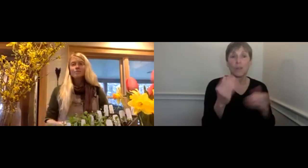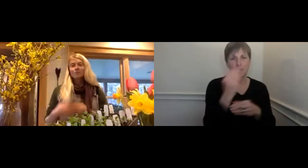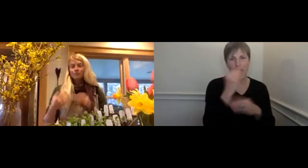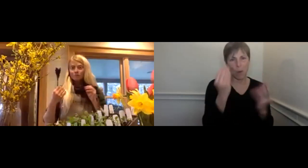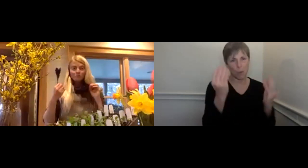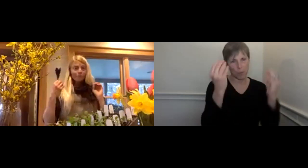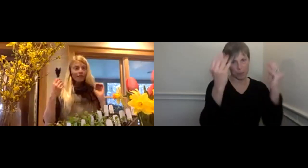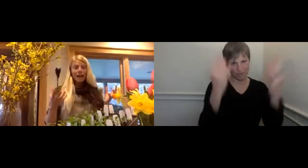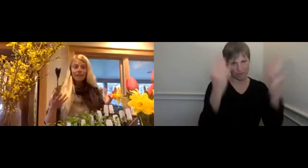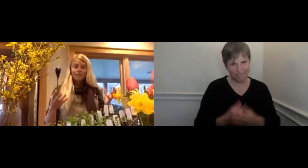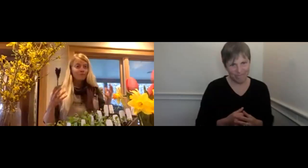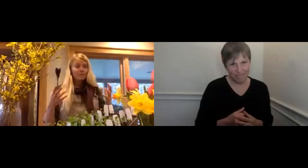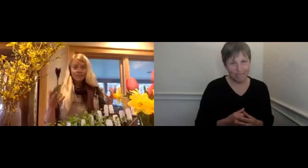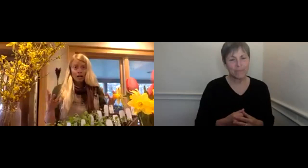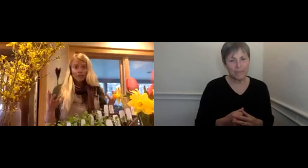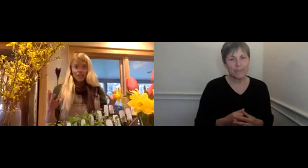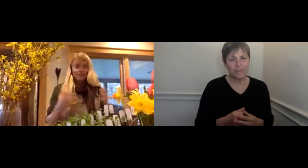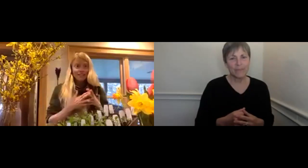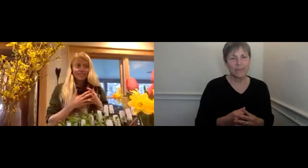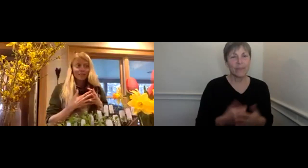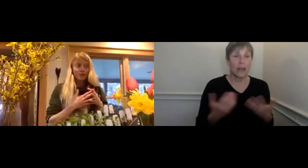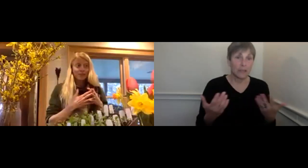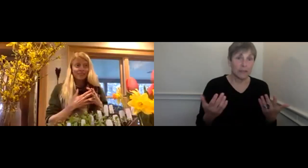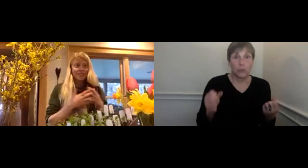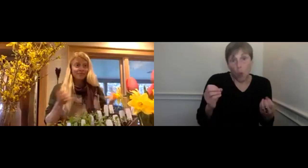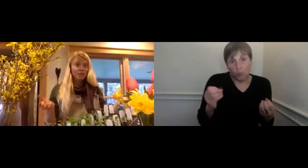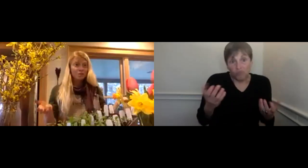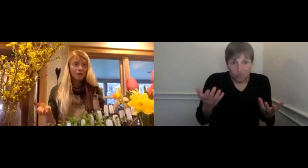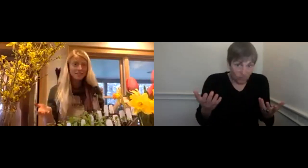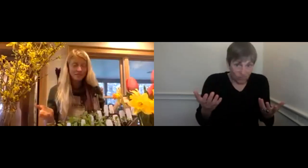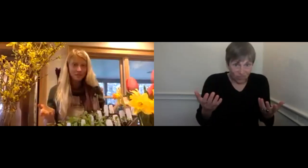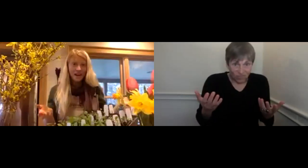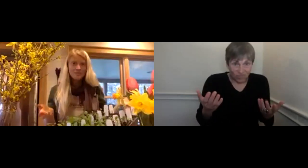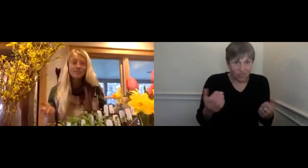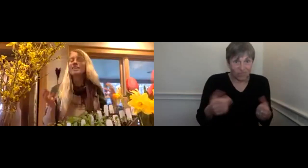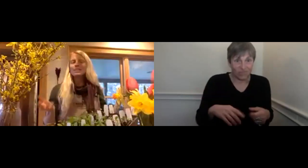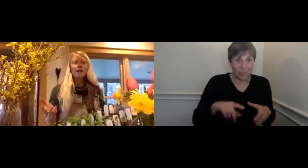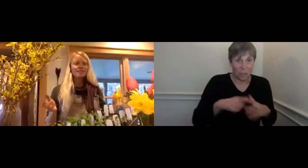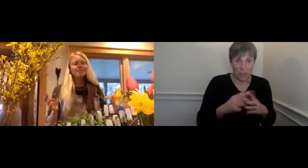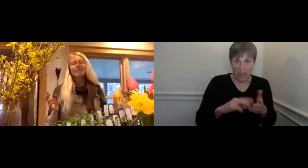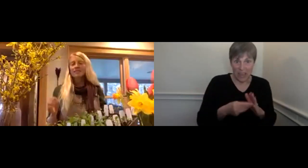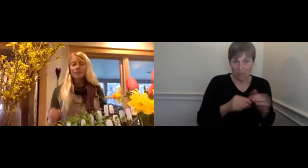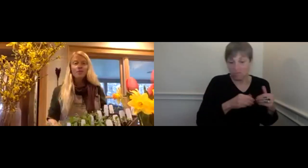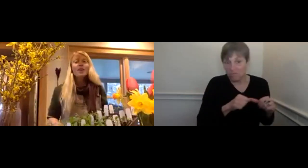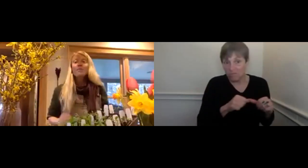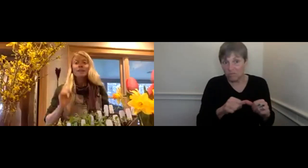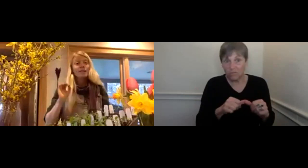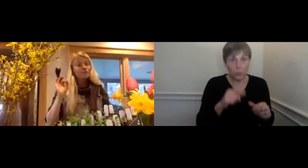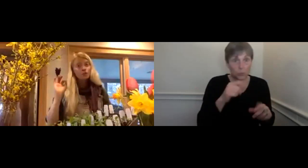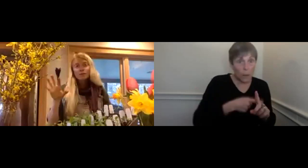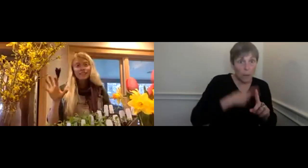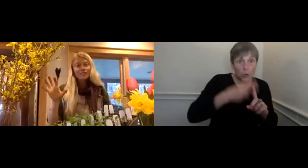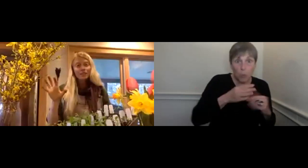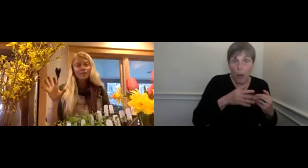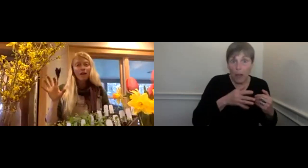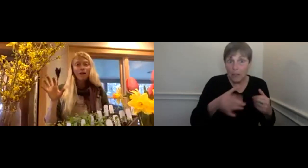so that generally is the first like 2 months of their lives. It depends. So, but as